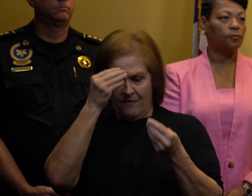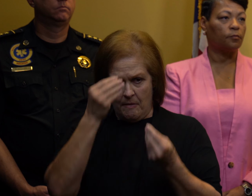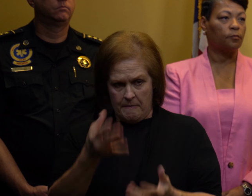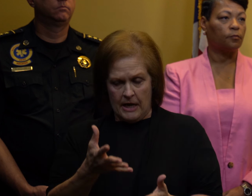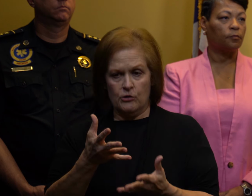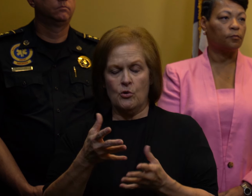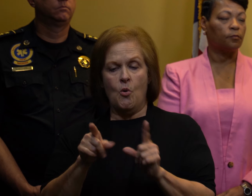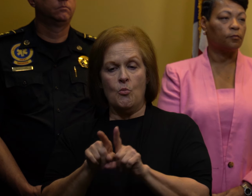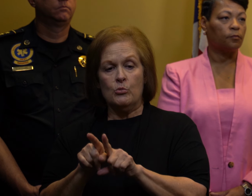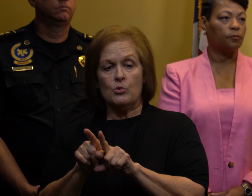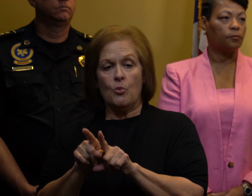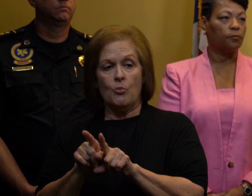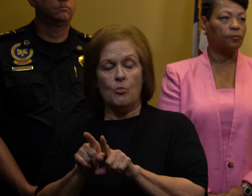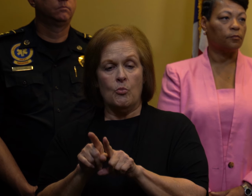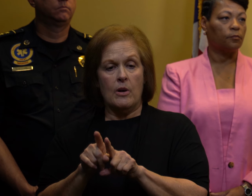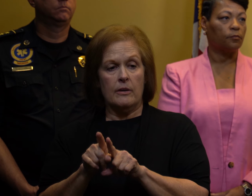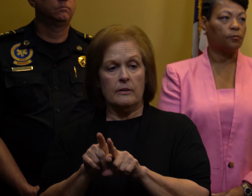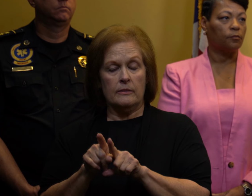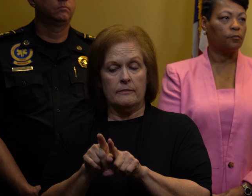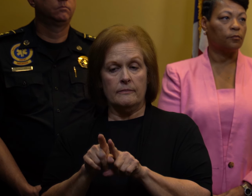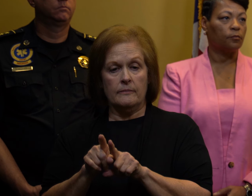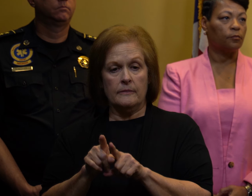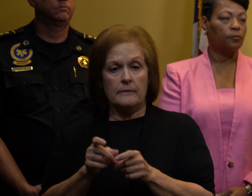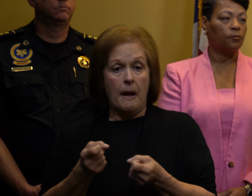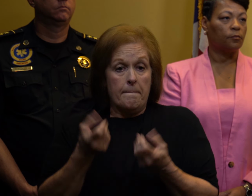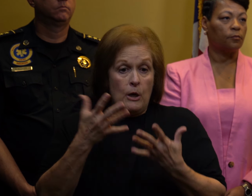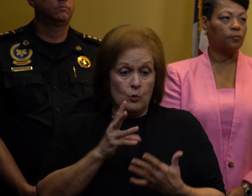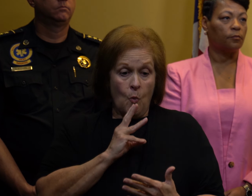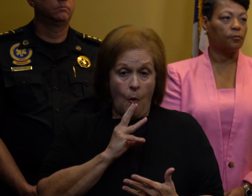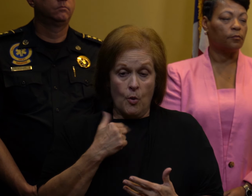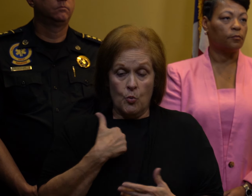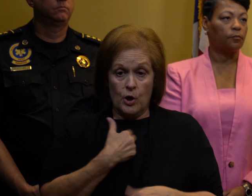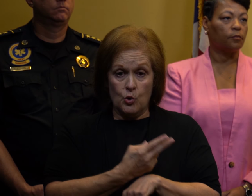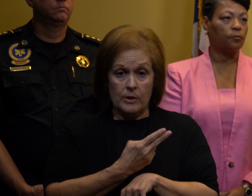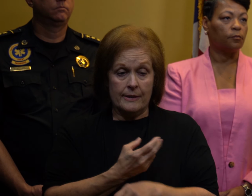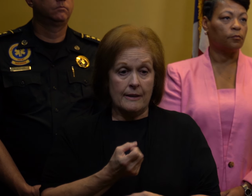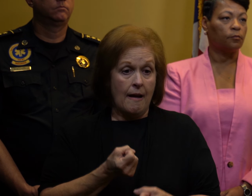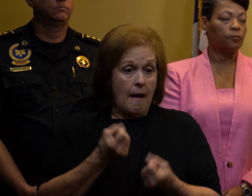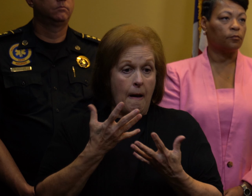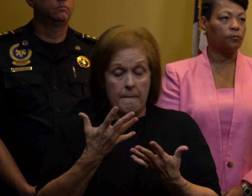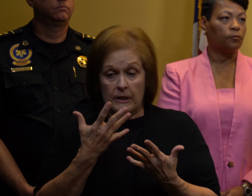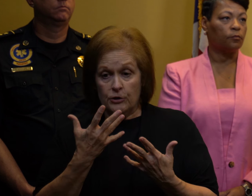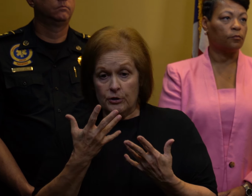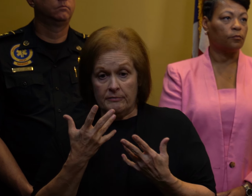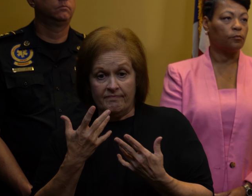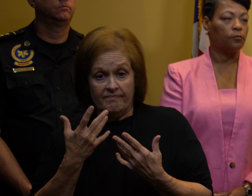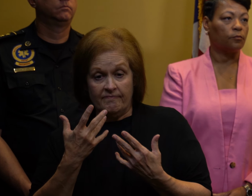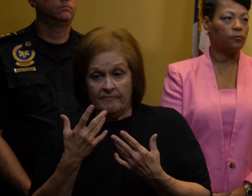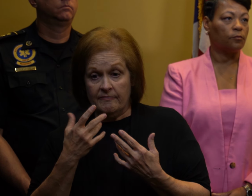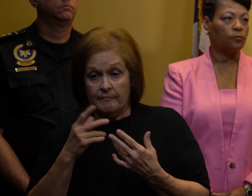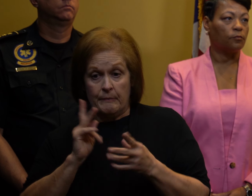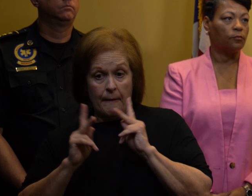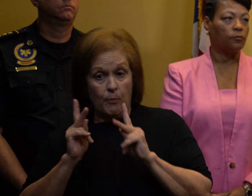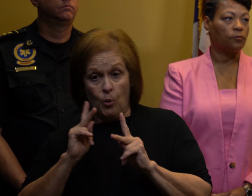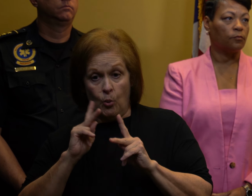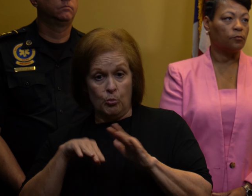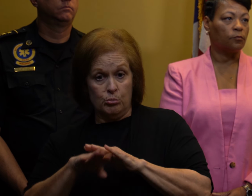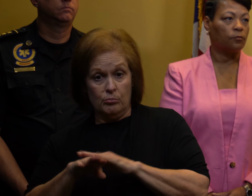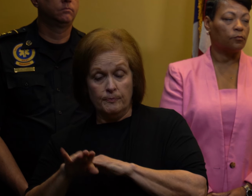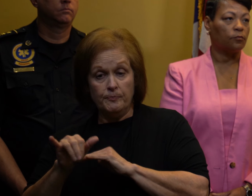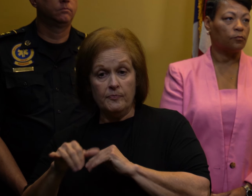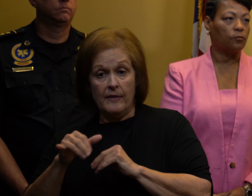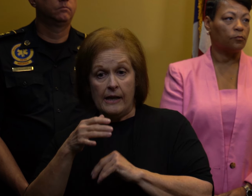with how much water we're using, how much visitation we're seeing at the different facilities, and what type of